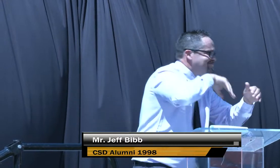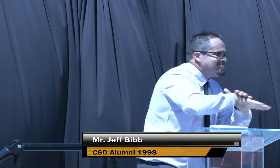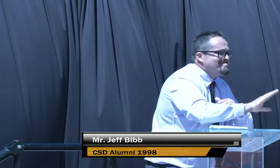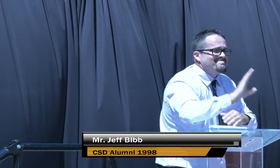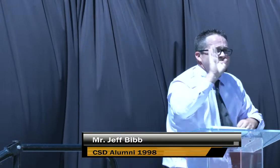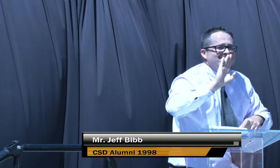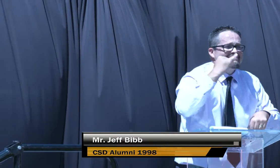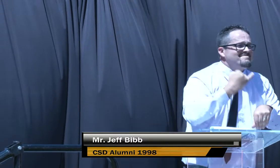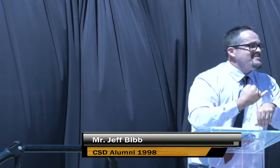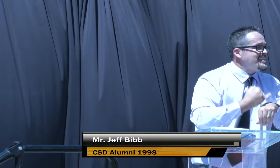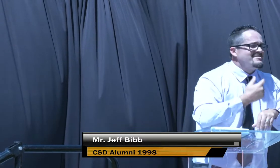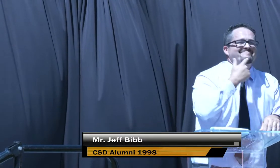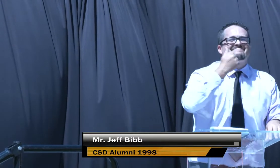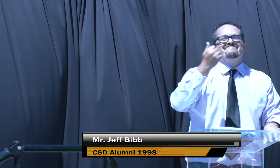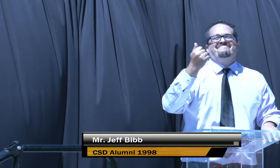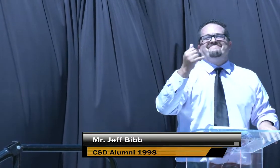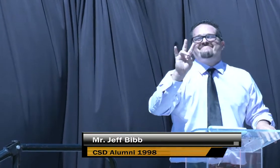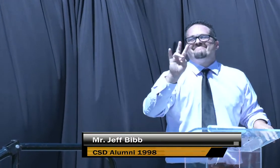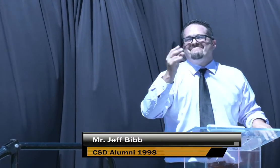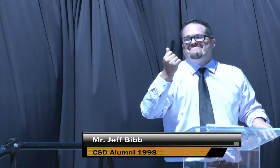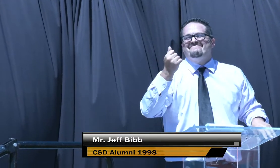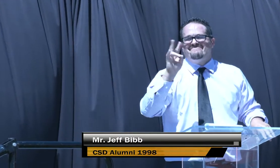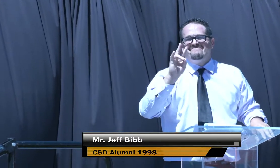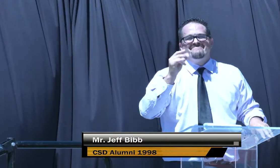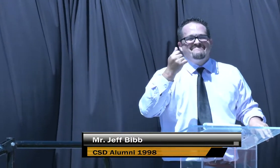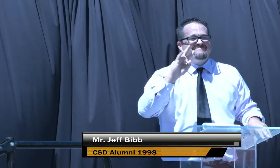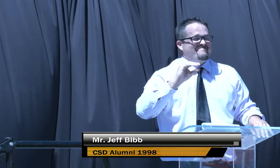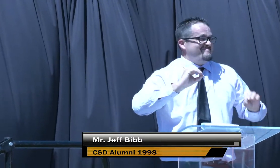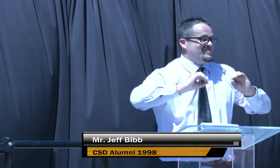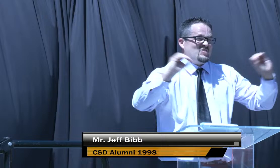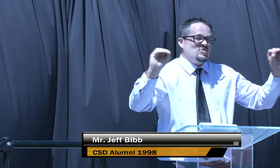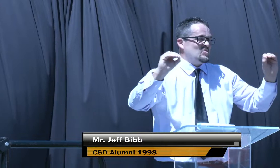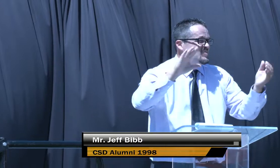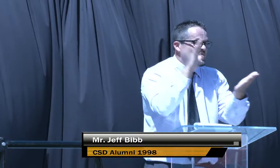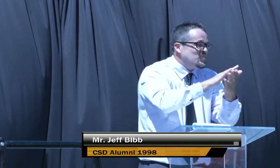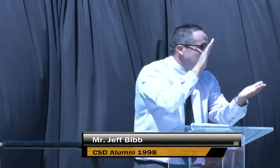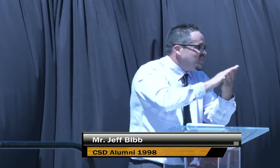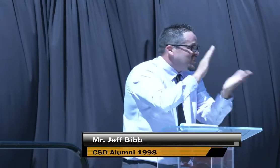My grandfather, before coming to started CSD in